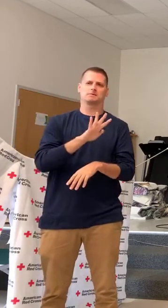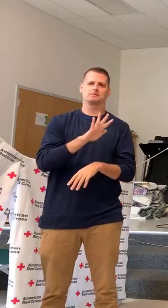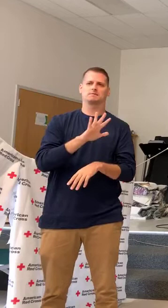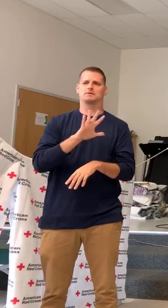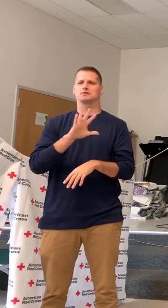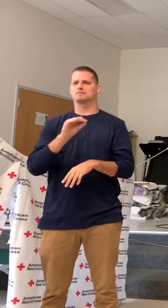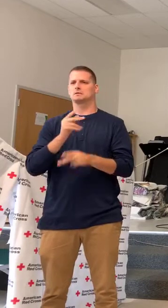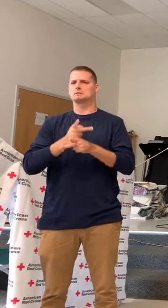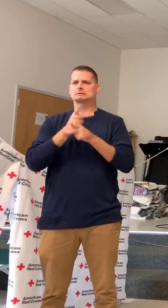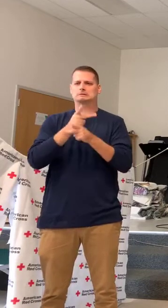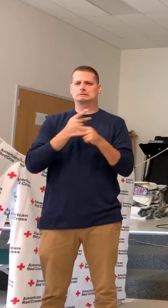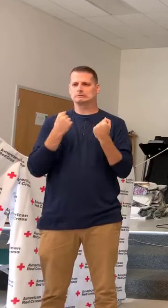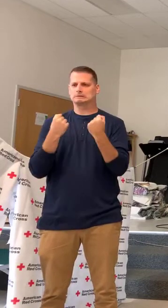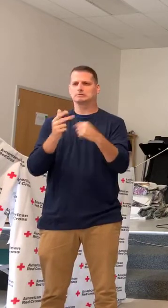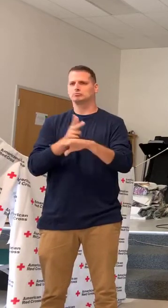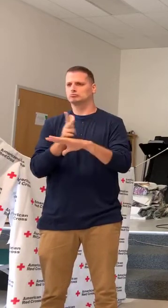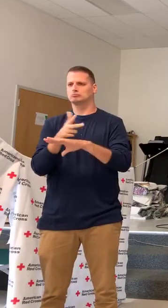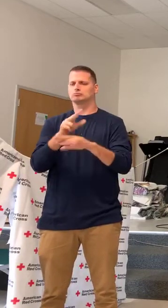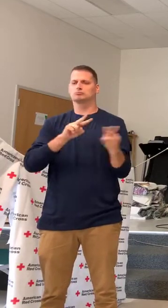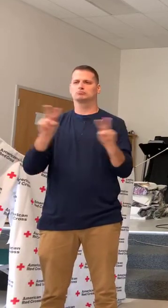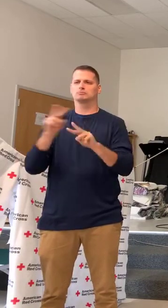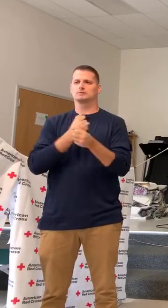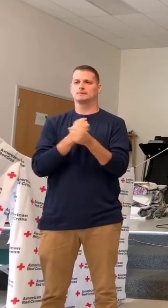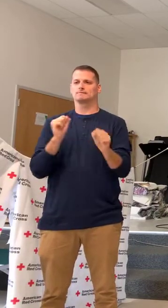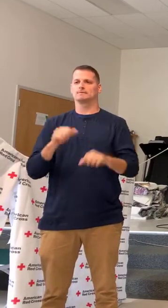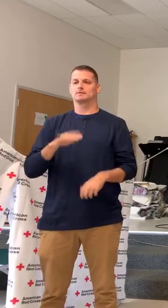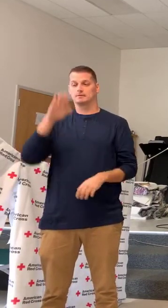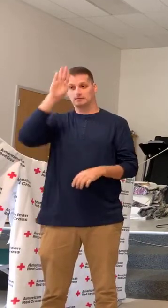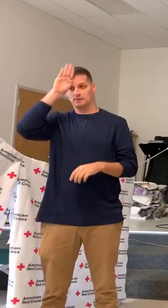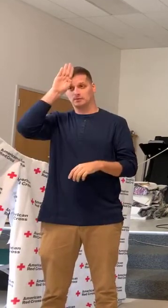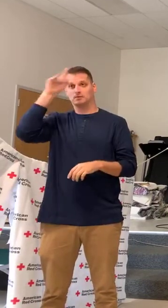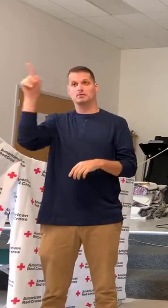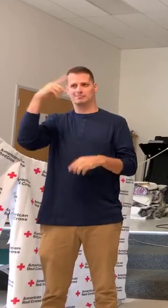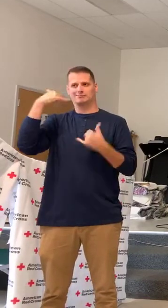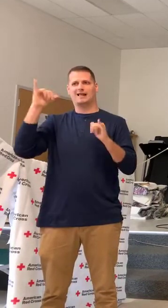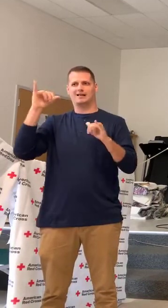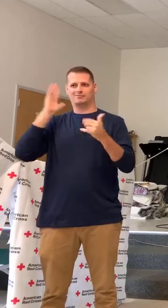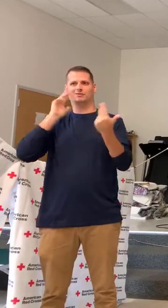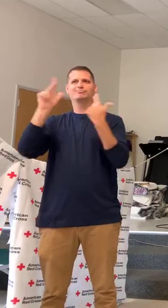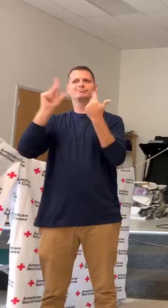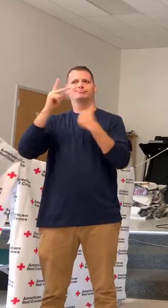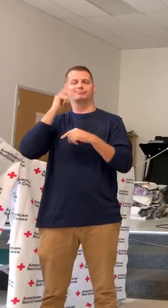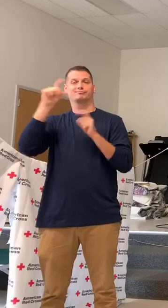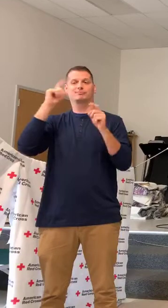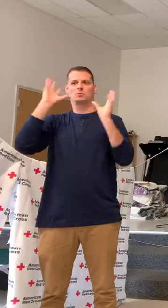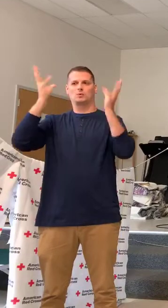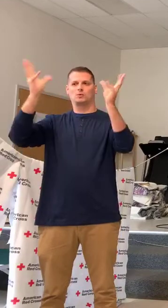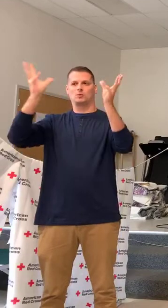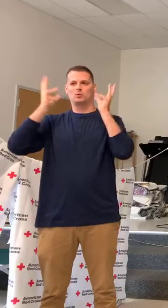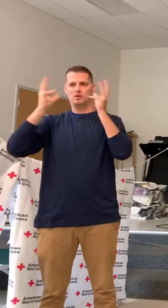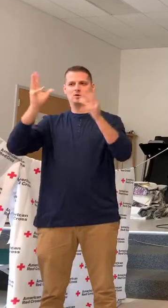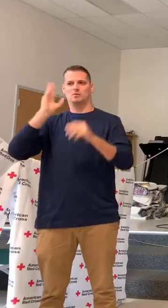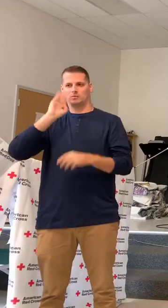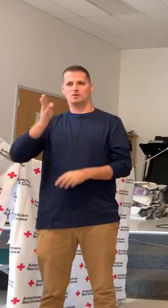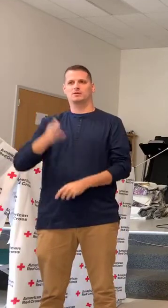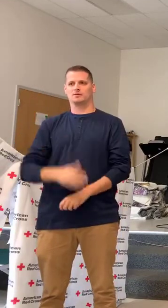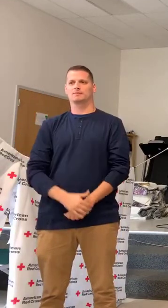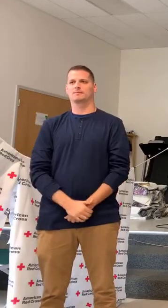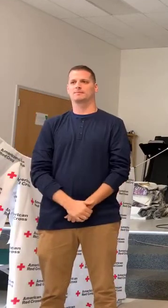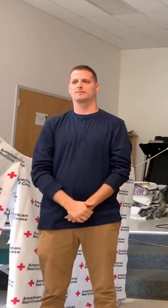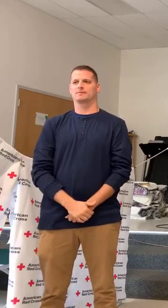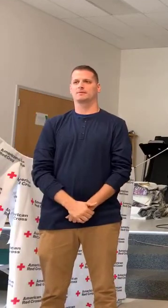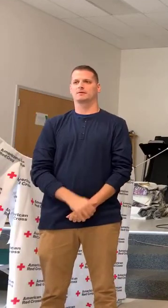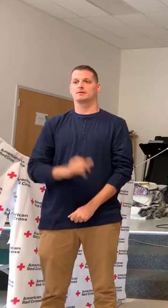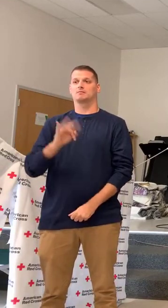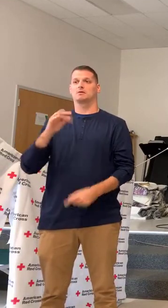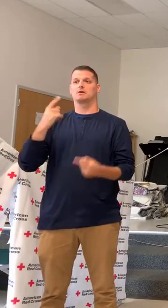down again, we have folks out there that we can temporarily shut a lane down if we need to based on a flare-up or a hot spot or something like